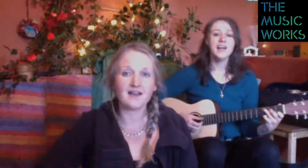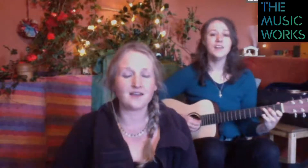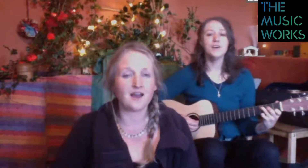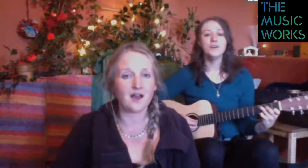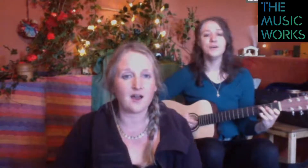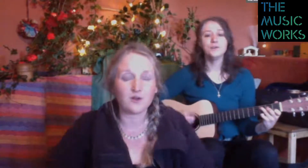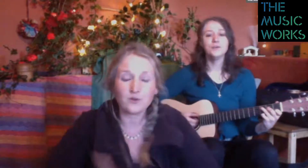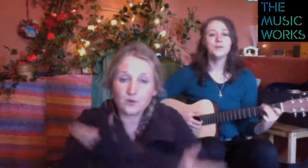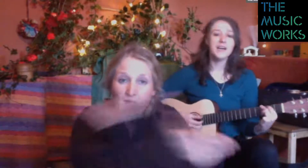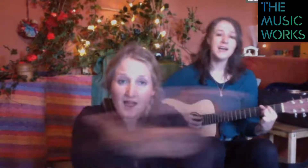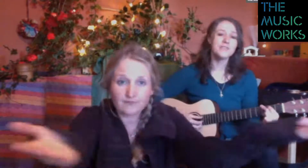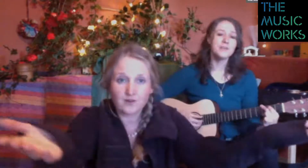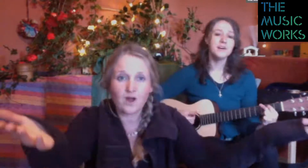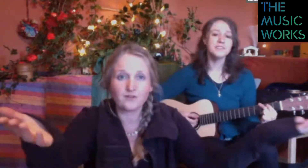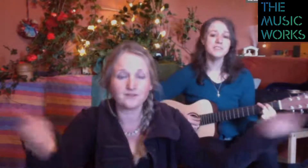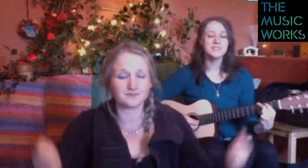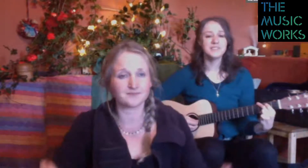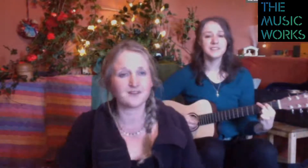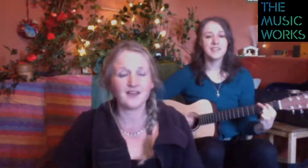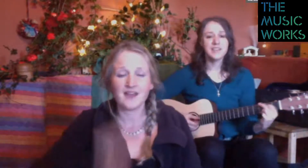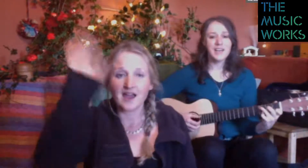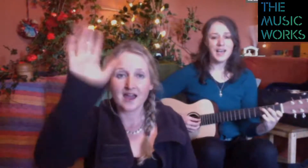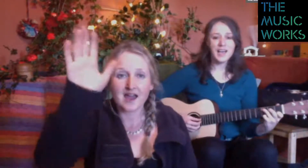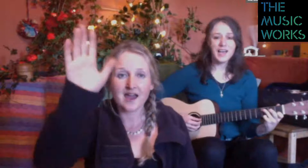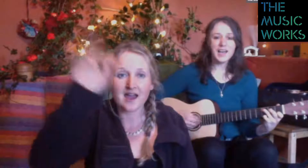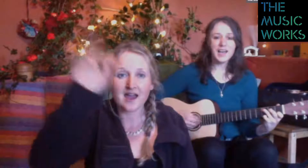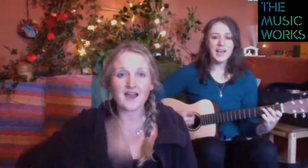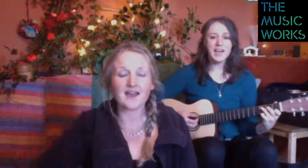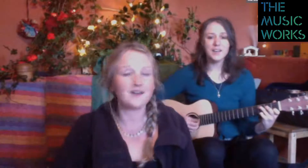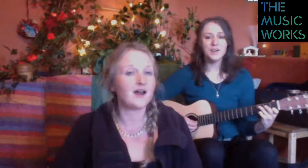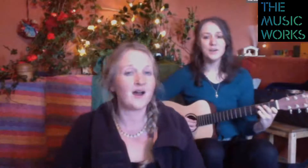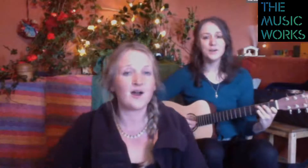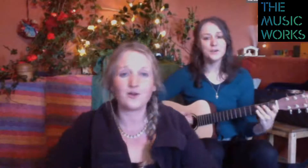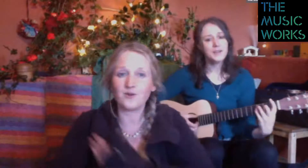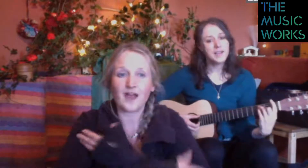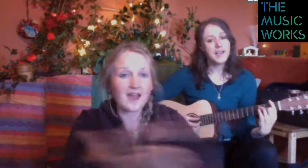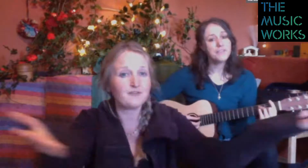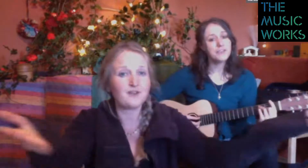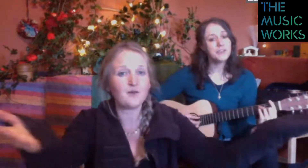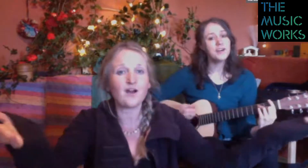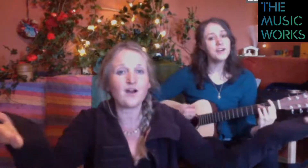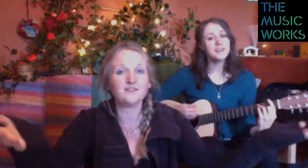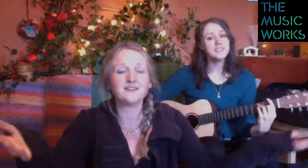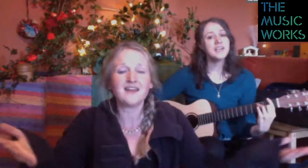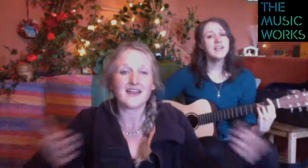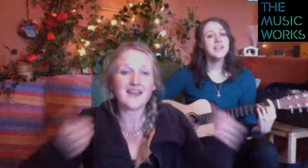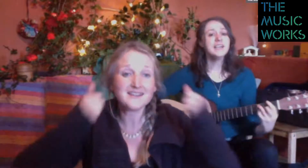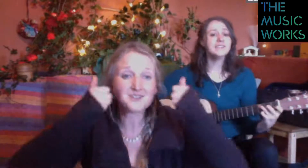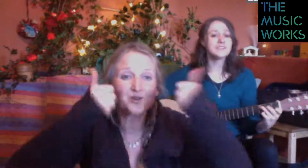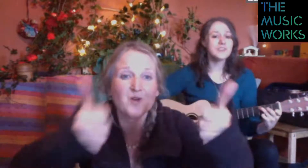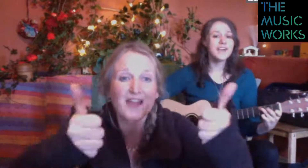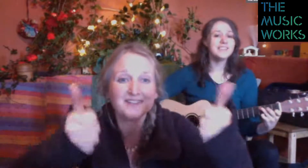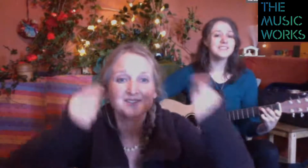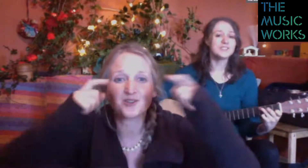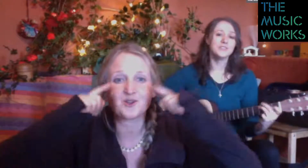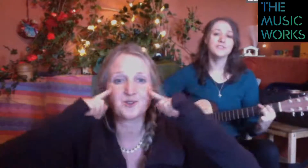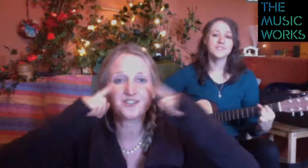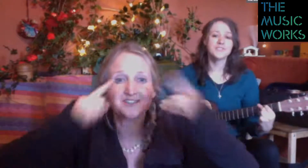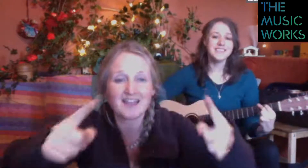Hello, everyone. Hello, everyone. It's great to see